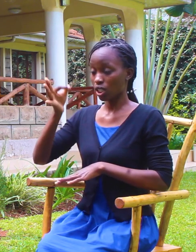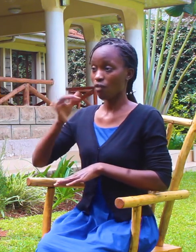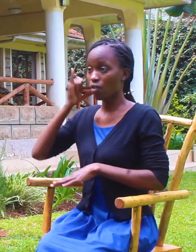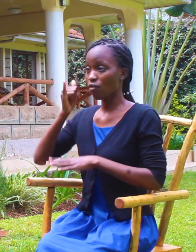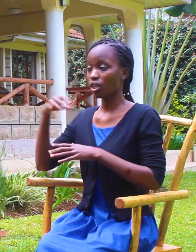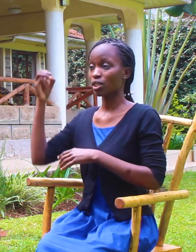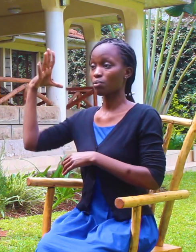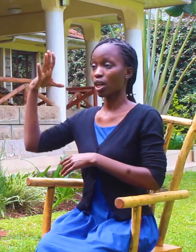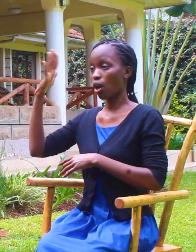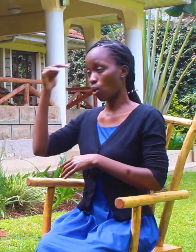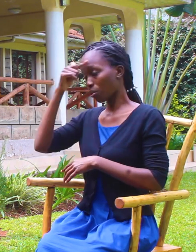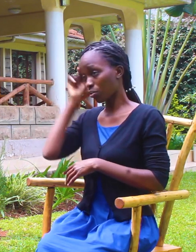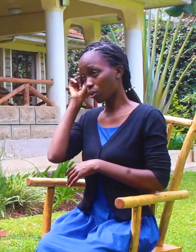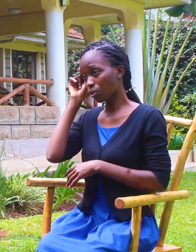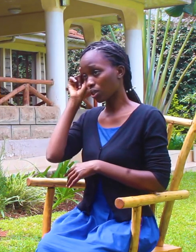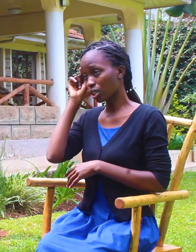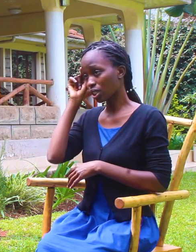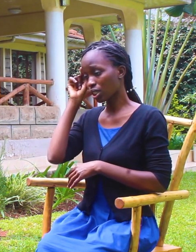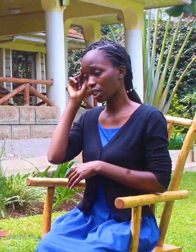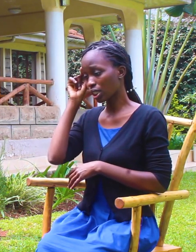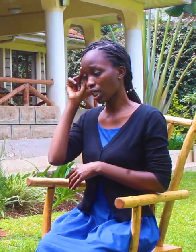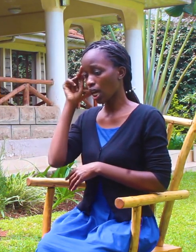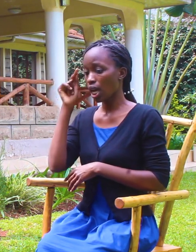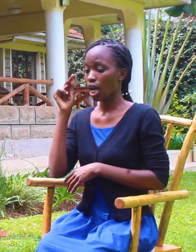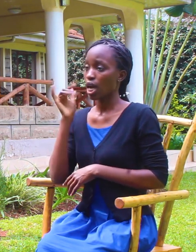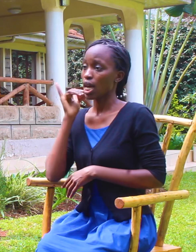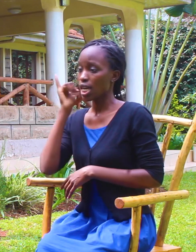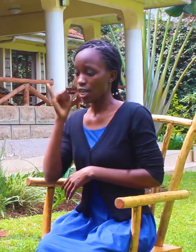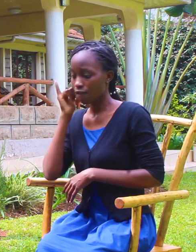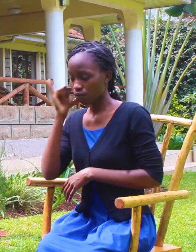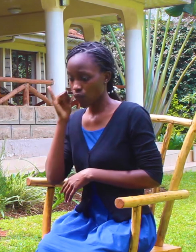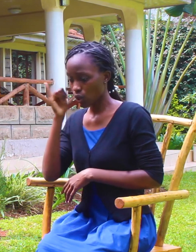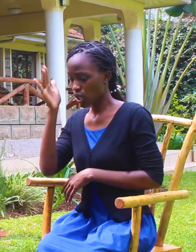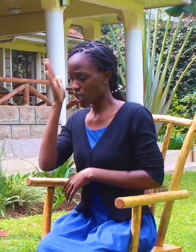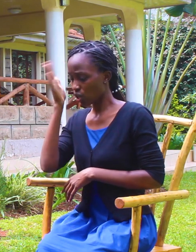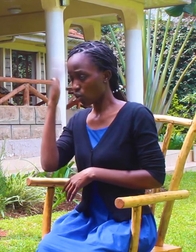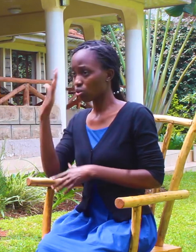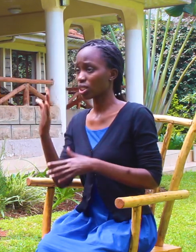Because she has seen the problems that many children who are disabled go